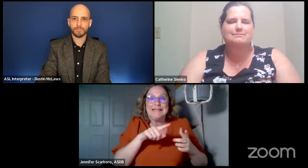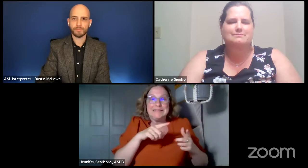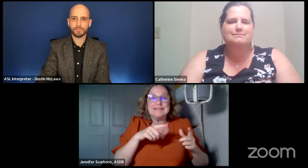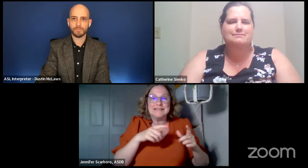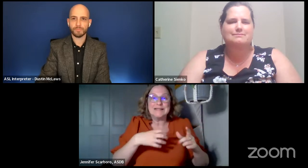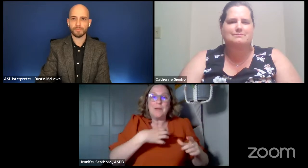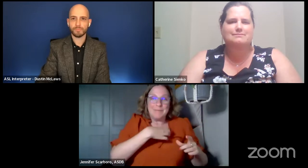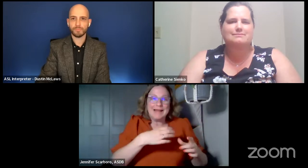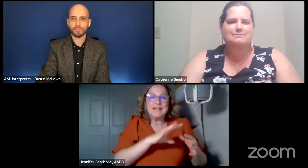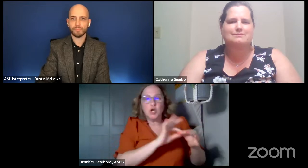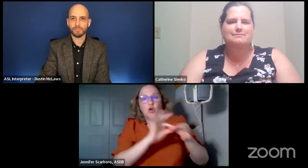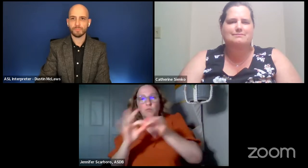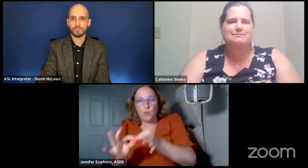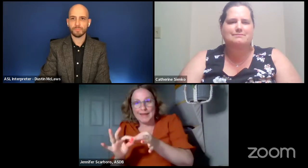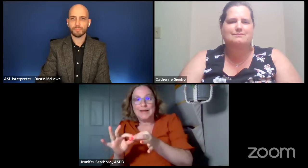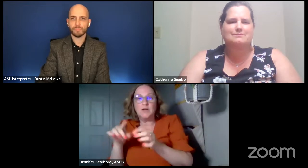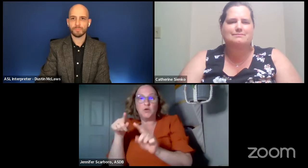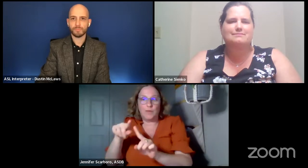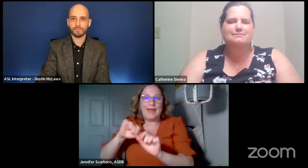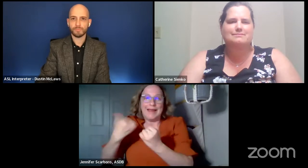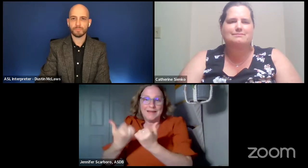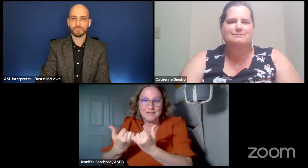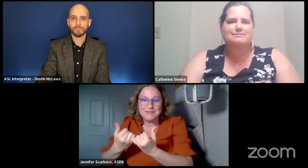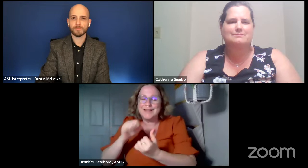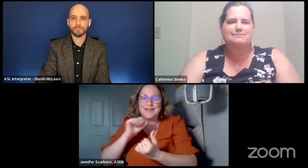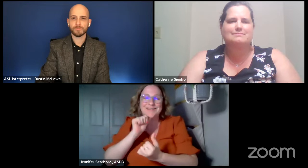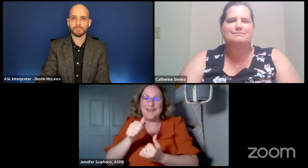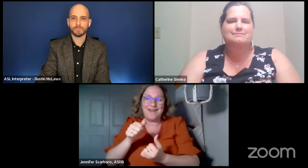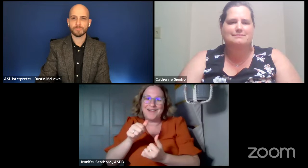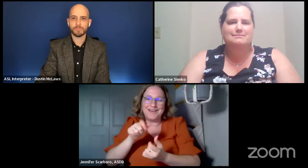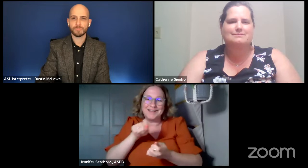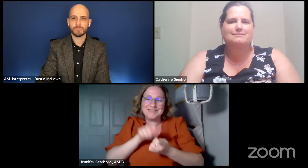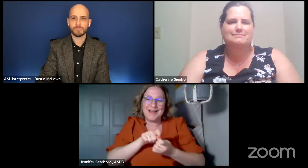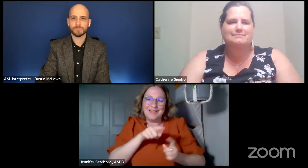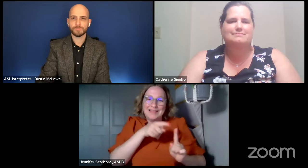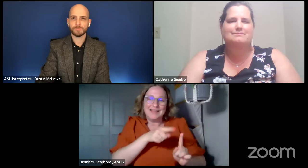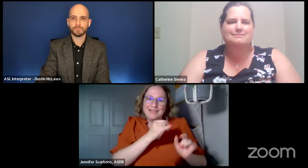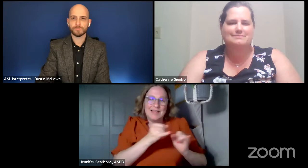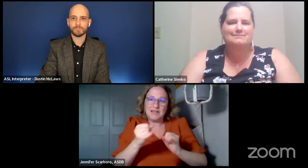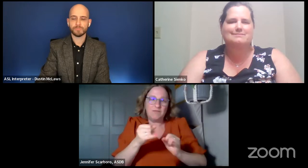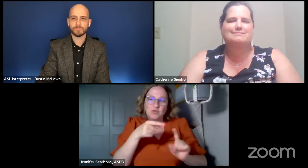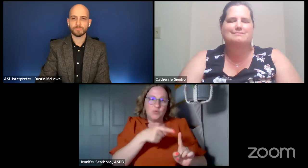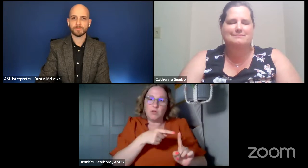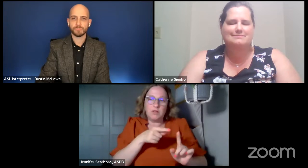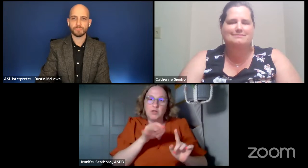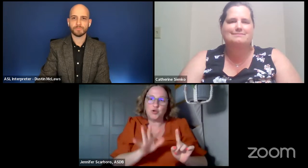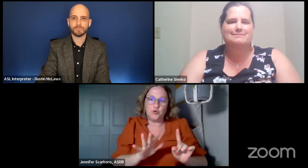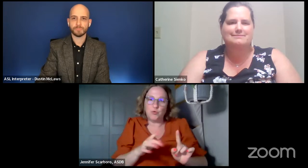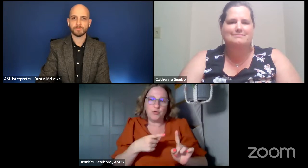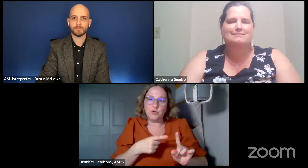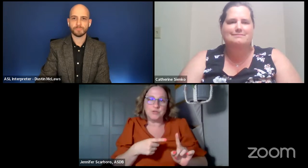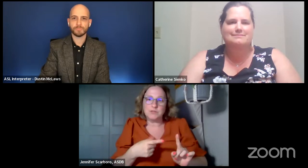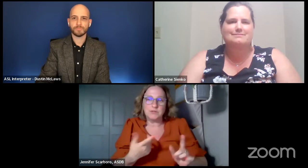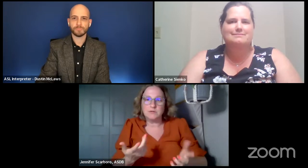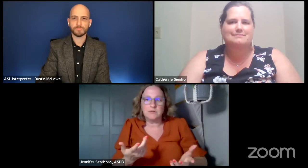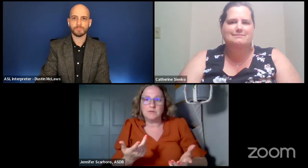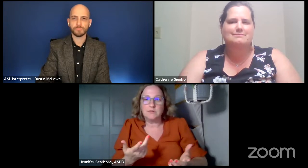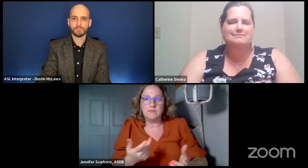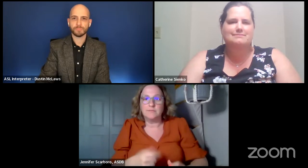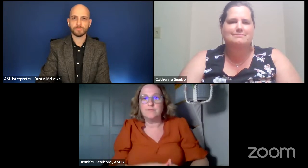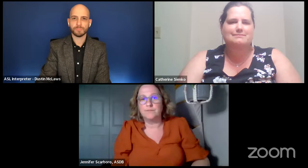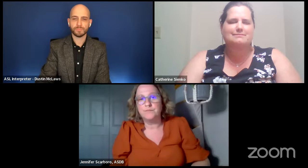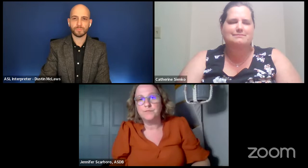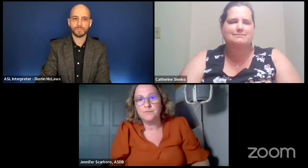I do feel like a lot of complaints do correlate back to the agency and not always